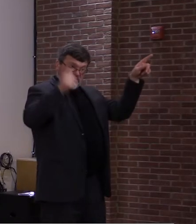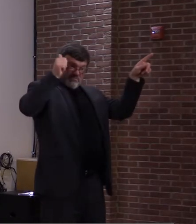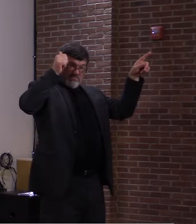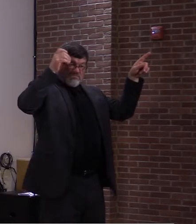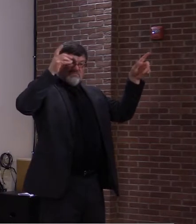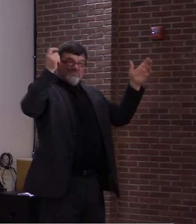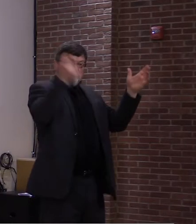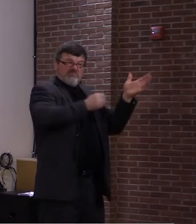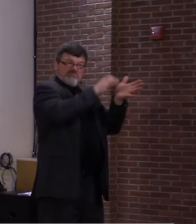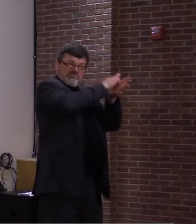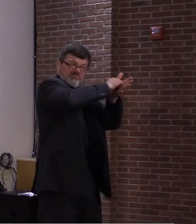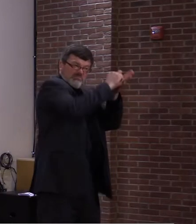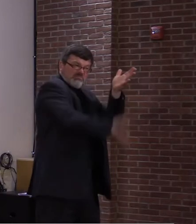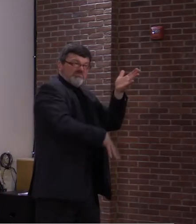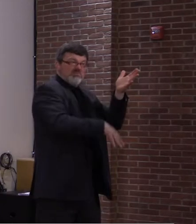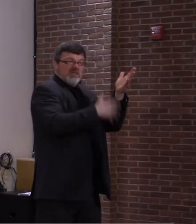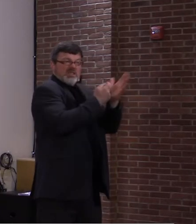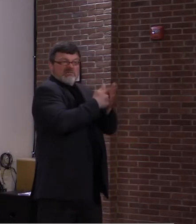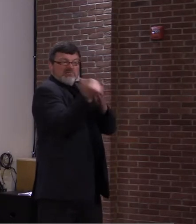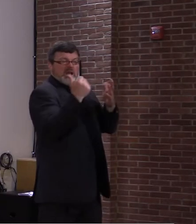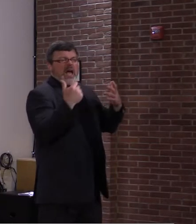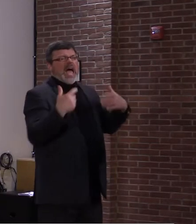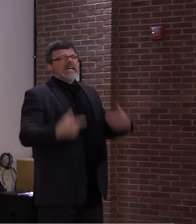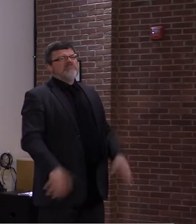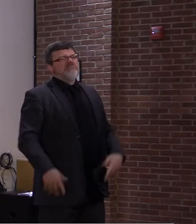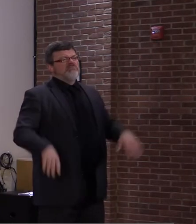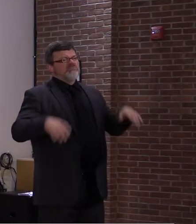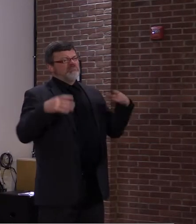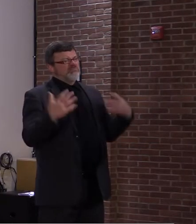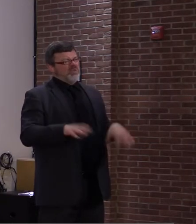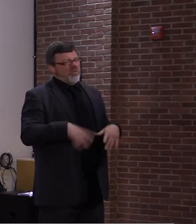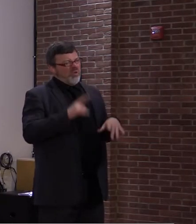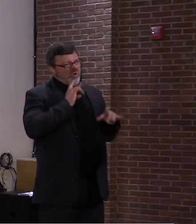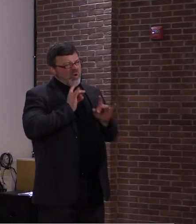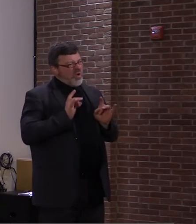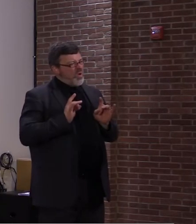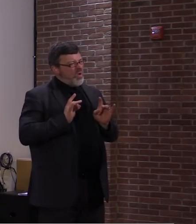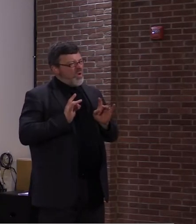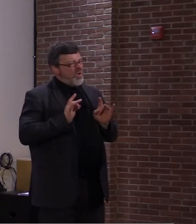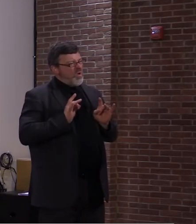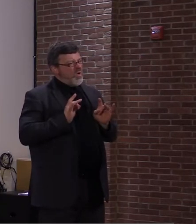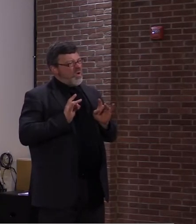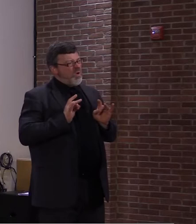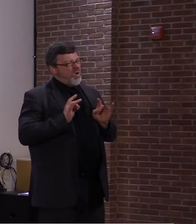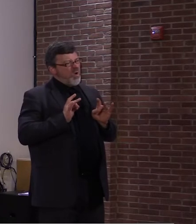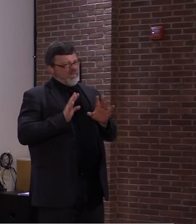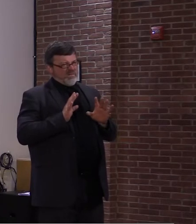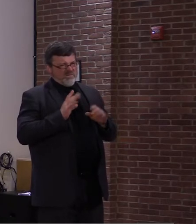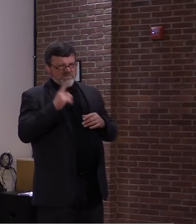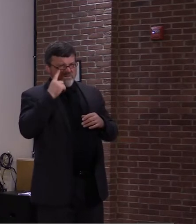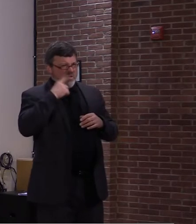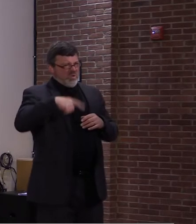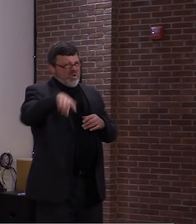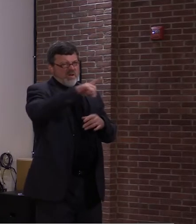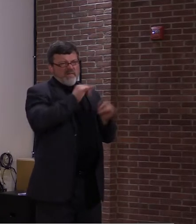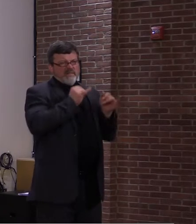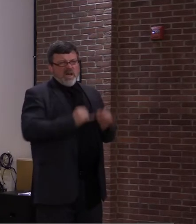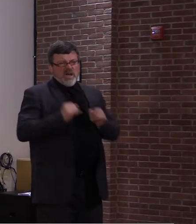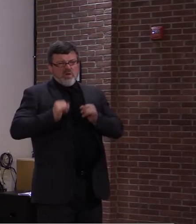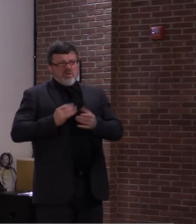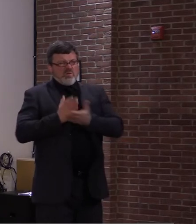rights here in the country, and I think it would have a ripple effect across